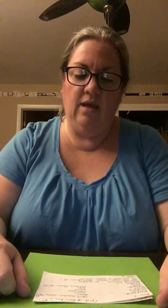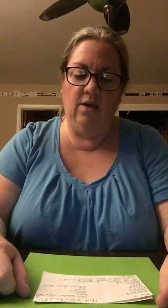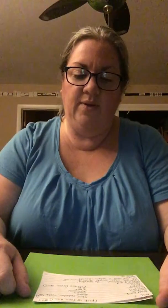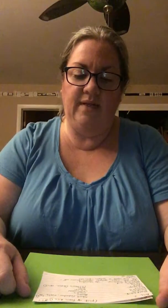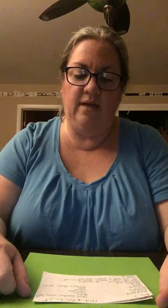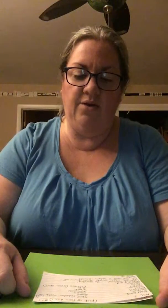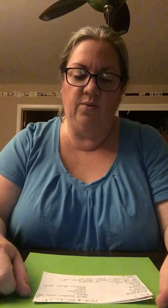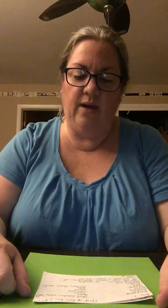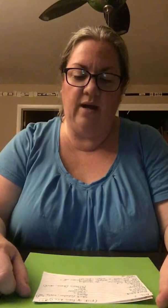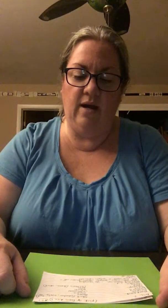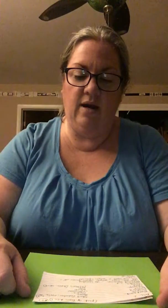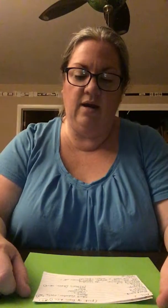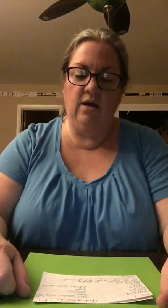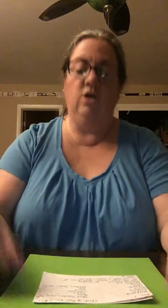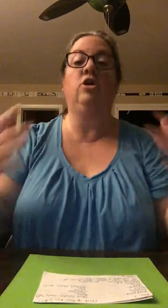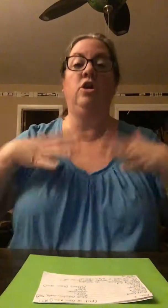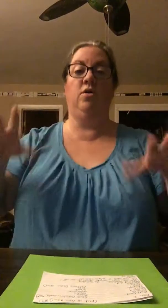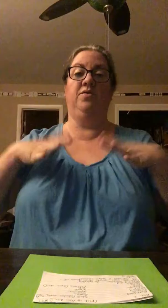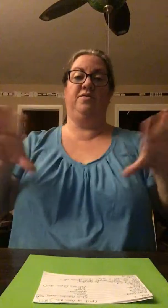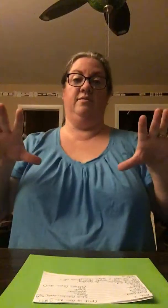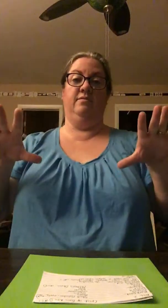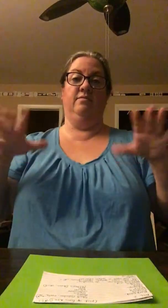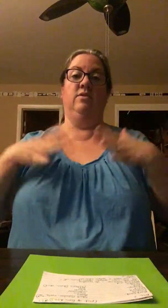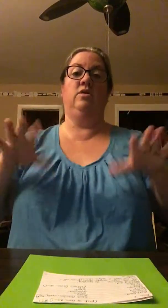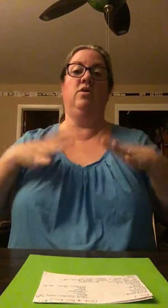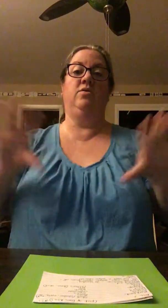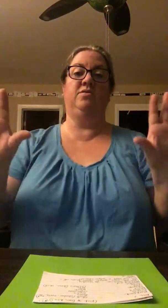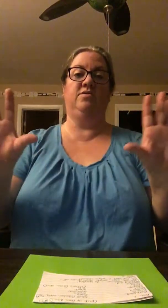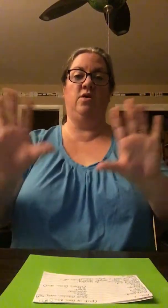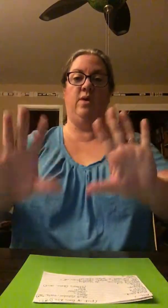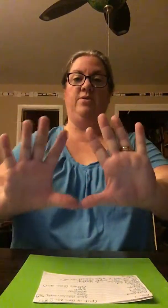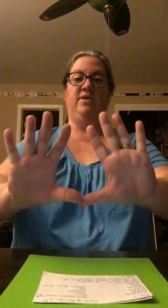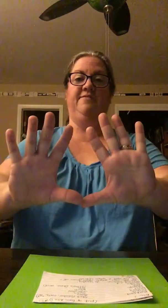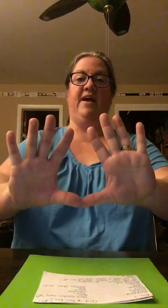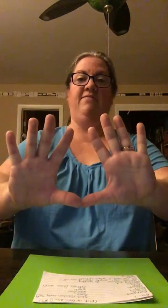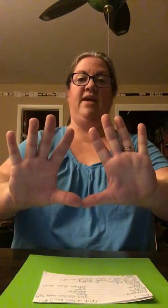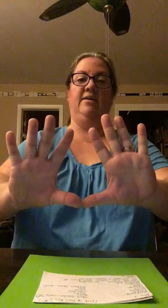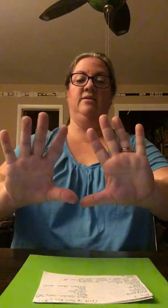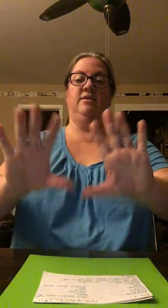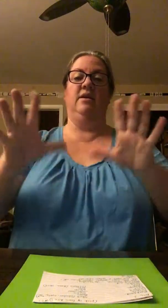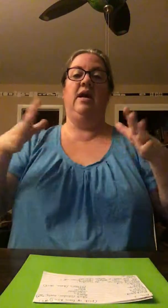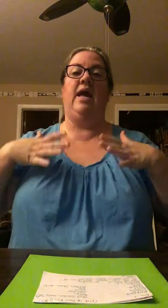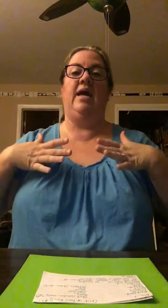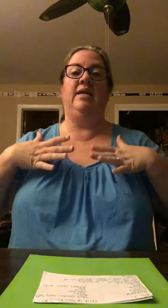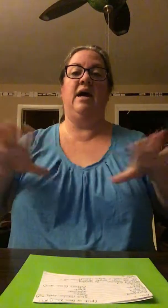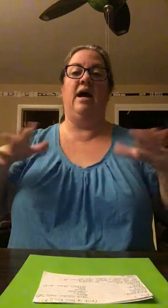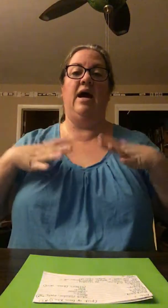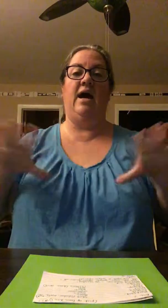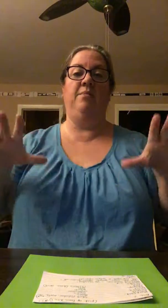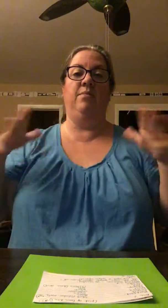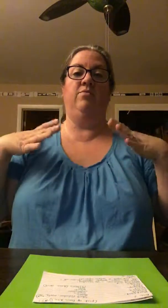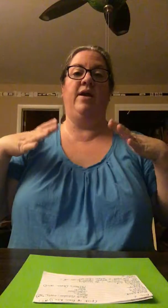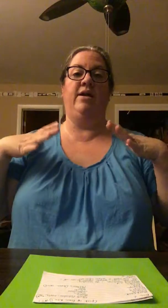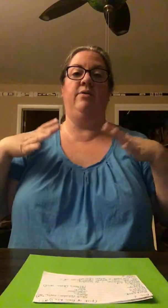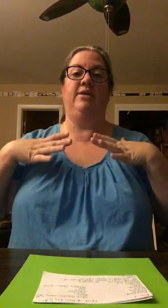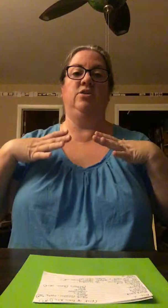We did underwear, clothes. Clothes. So I'm using a 5 hand, and I'm right here at my